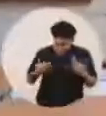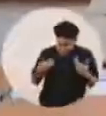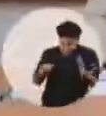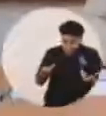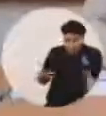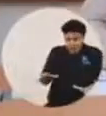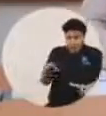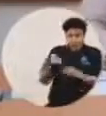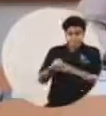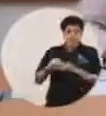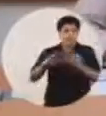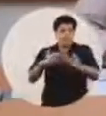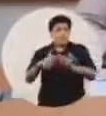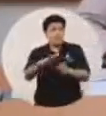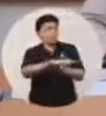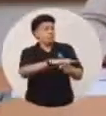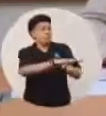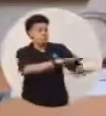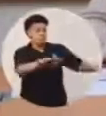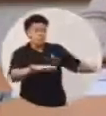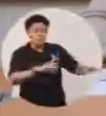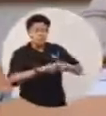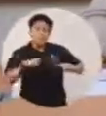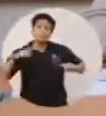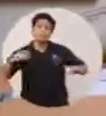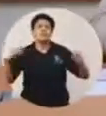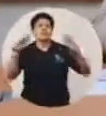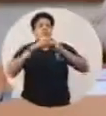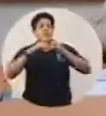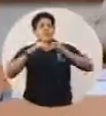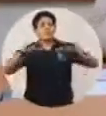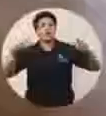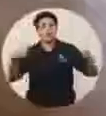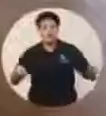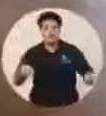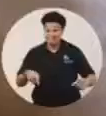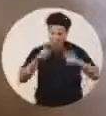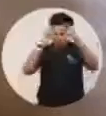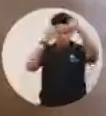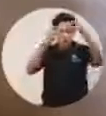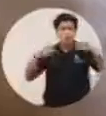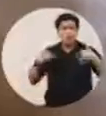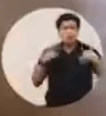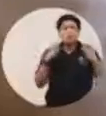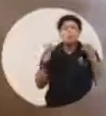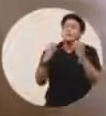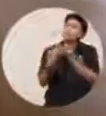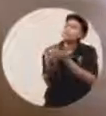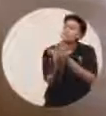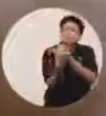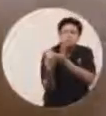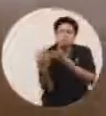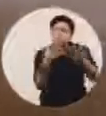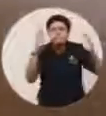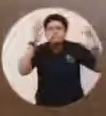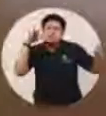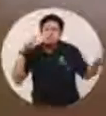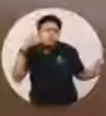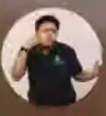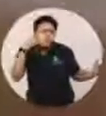are already involved at the community level, but we definitely need more. With that goal here, youth will be more involved in decision-making